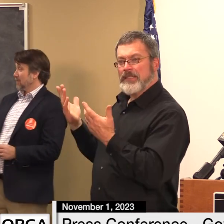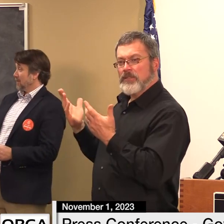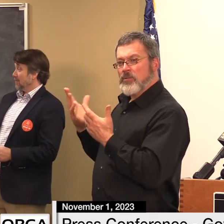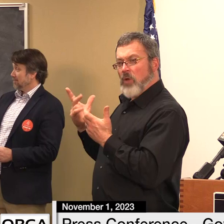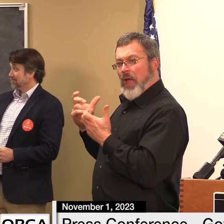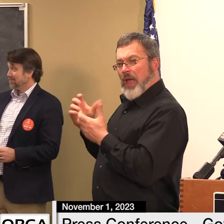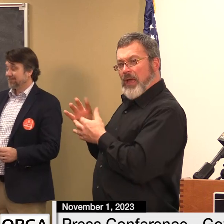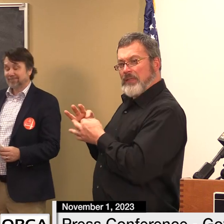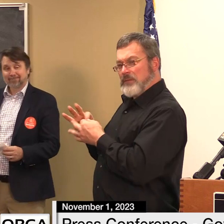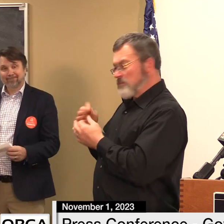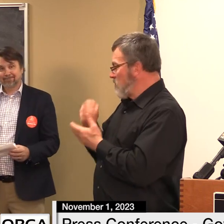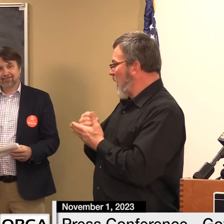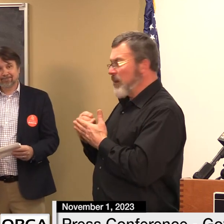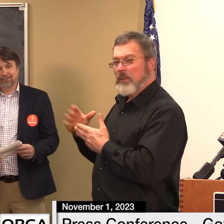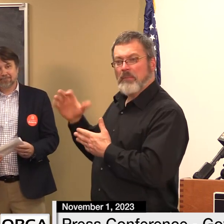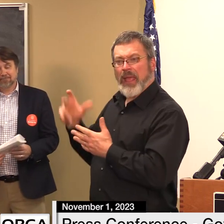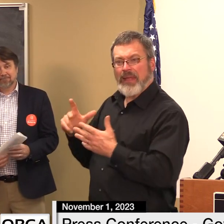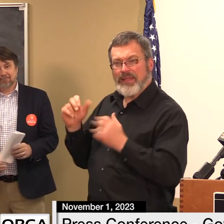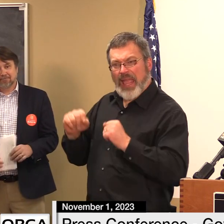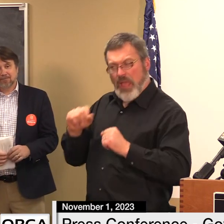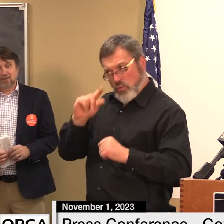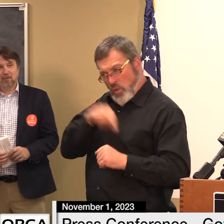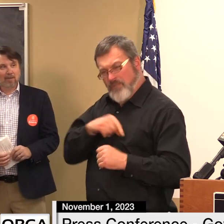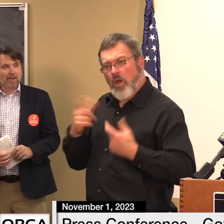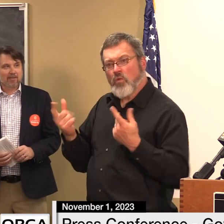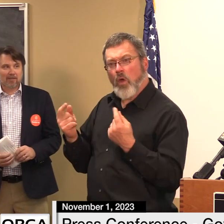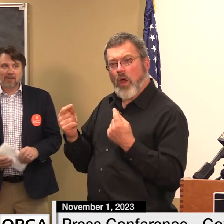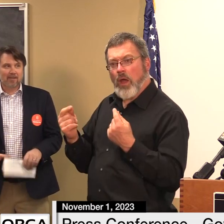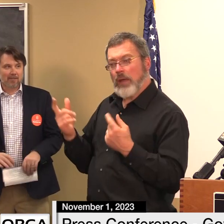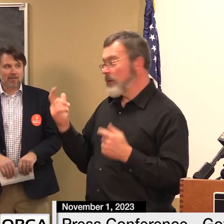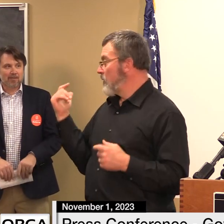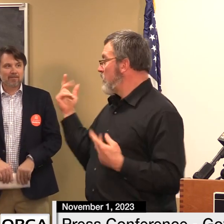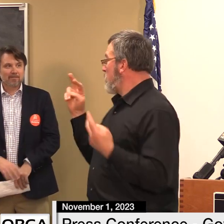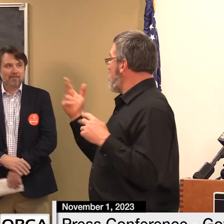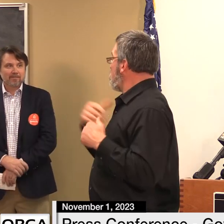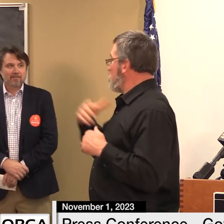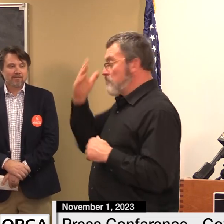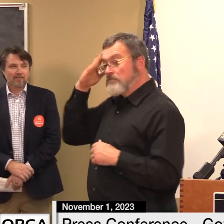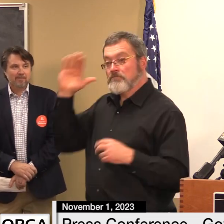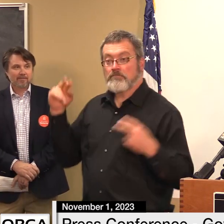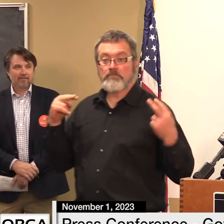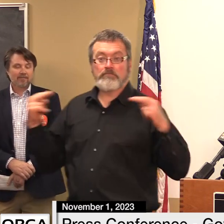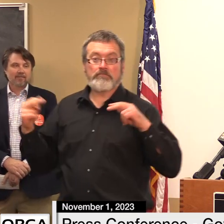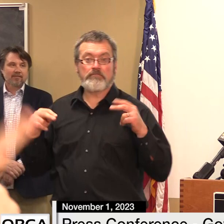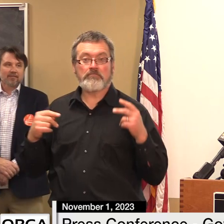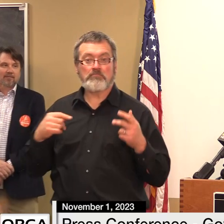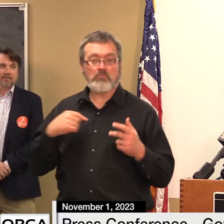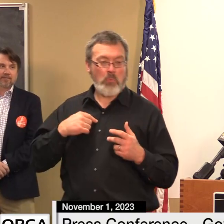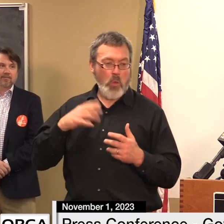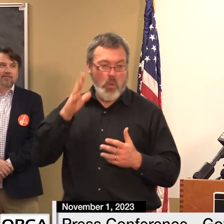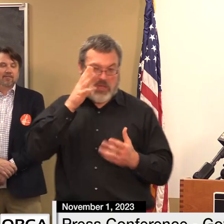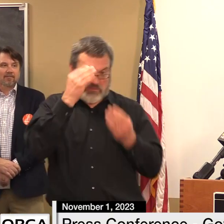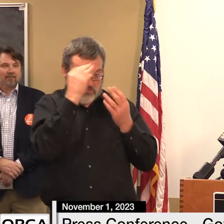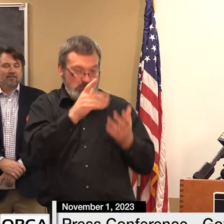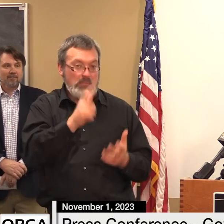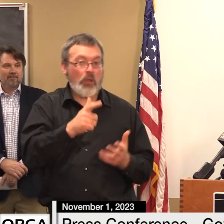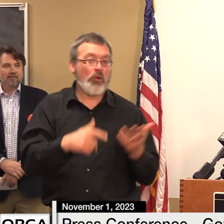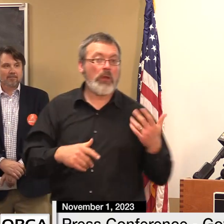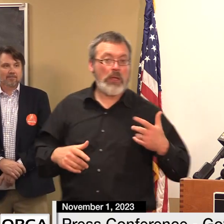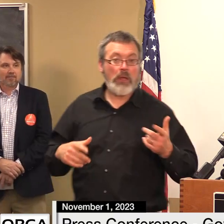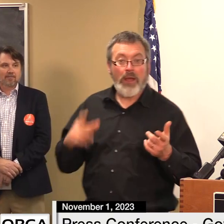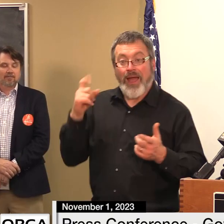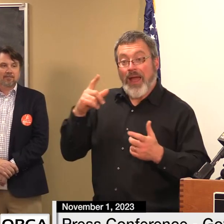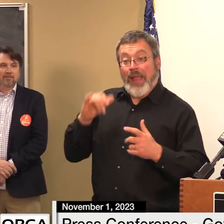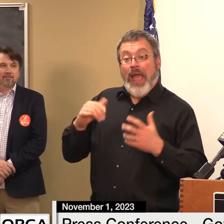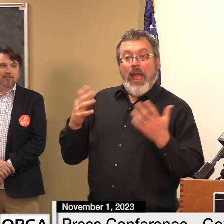funding than are able to get it? To get back to you on that. Yeah. I think it's good news if we